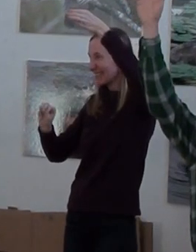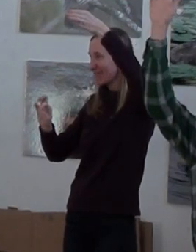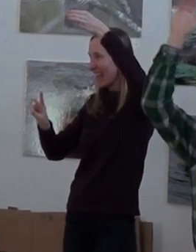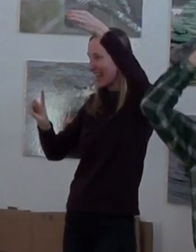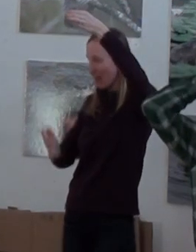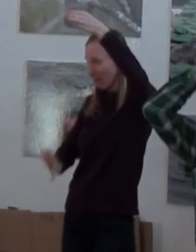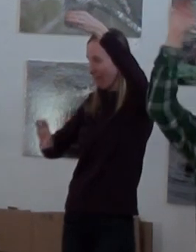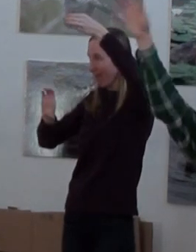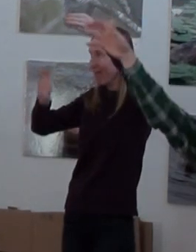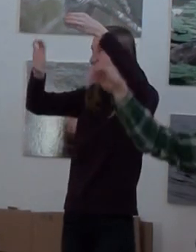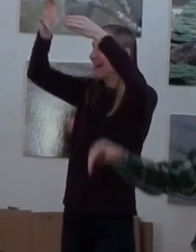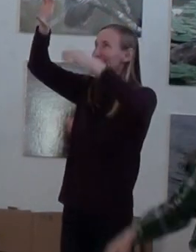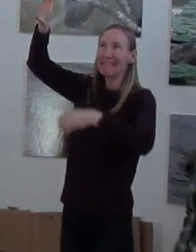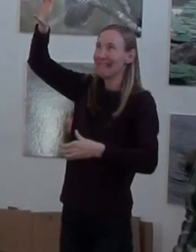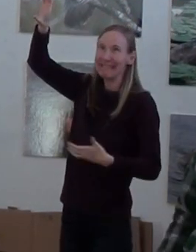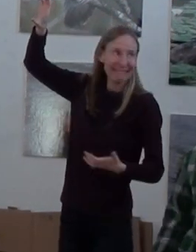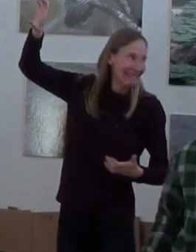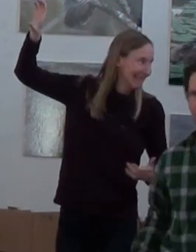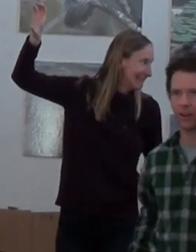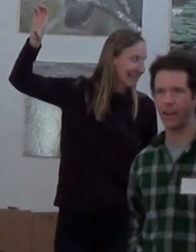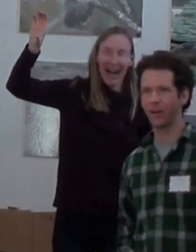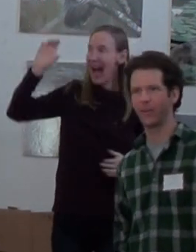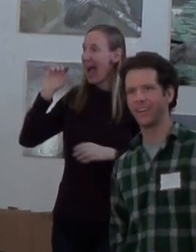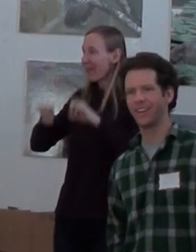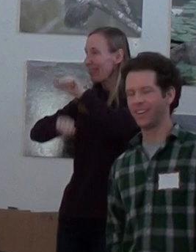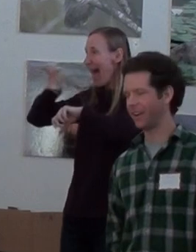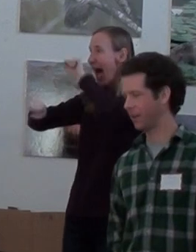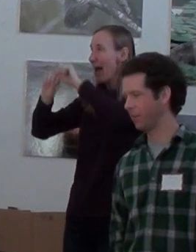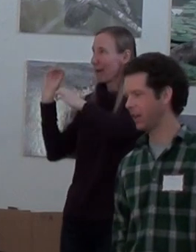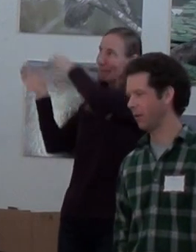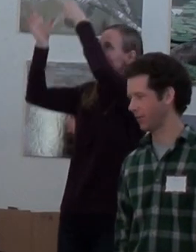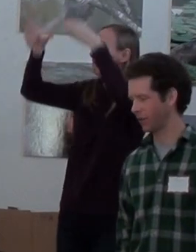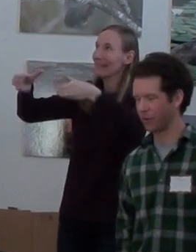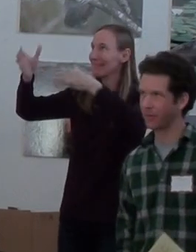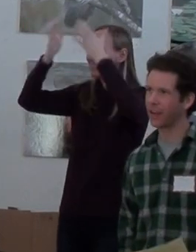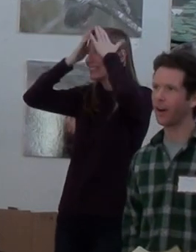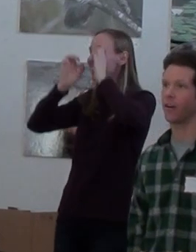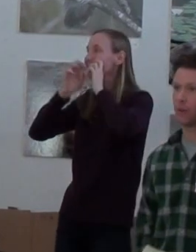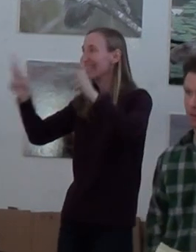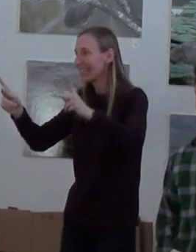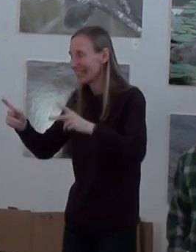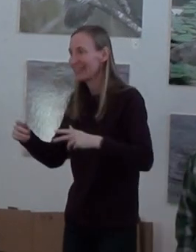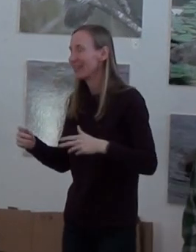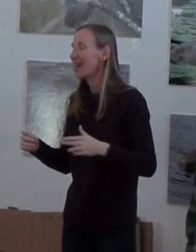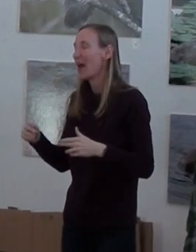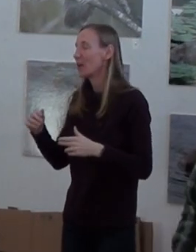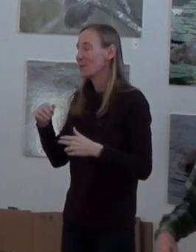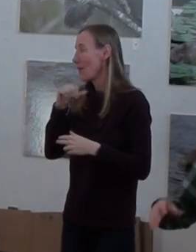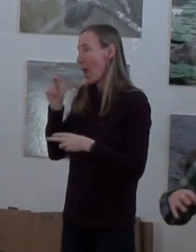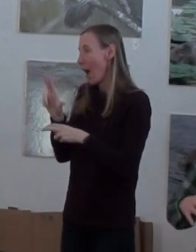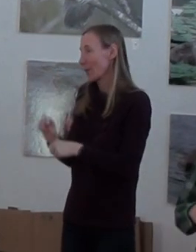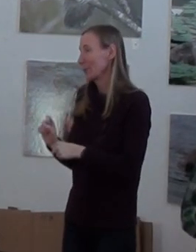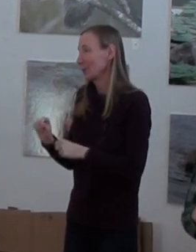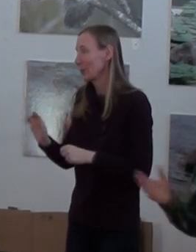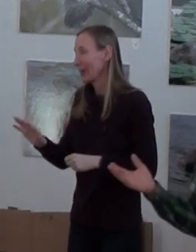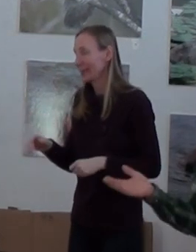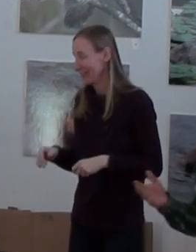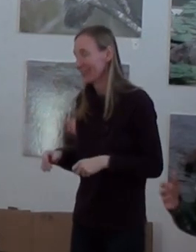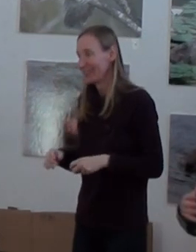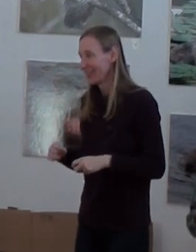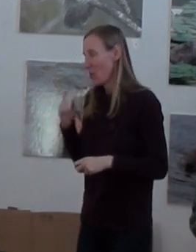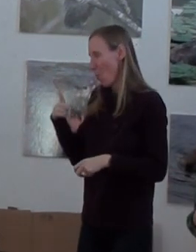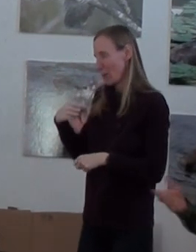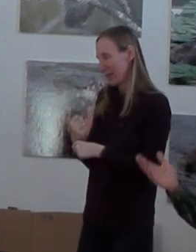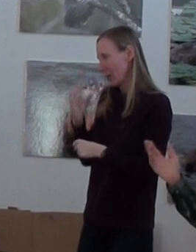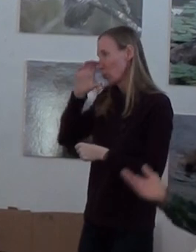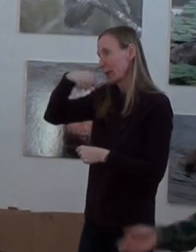these things, and I don't have any more. I got to bring a ladder now. Anyway, so that caught me off guard. Again, it was one of